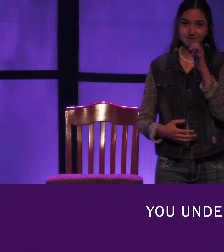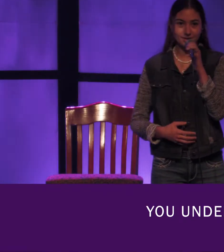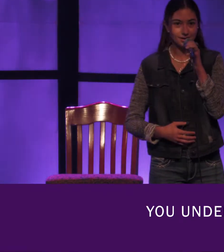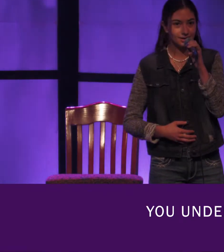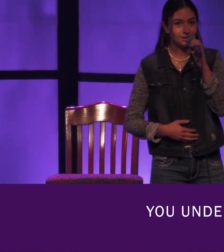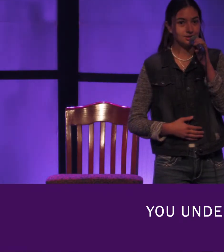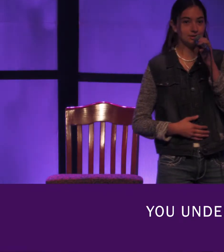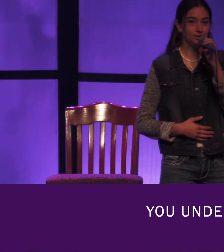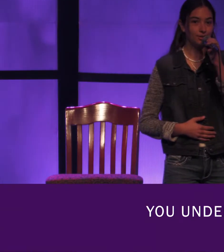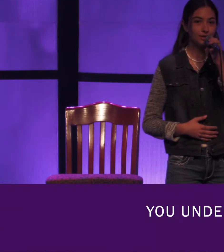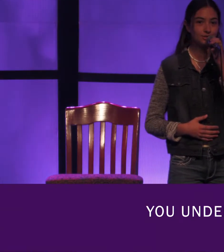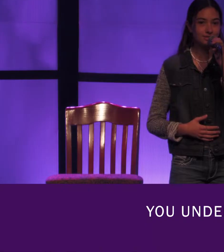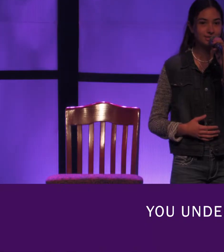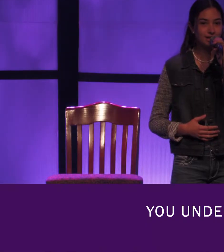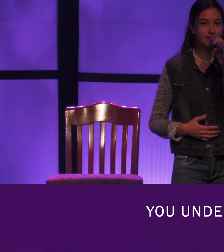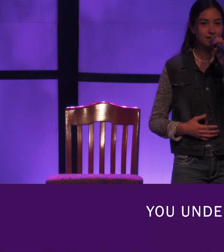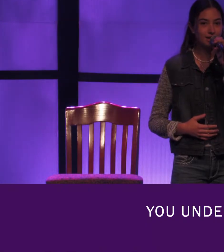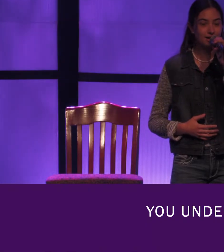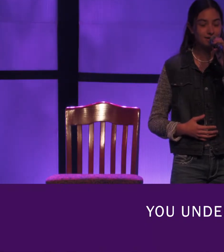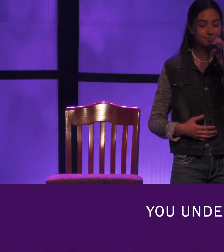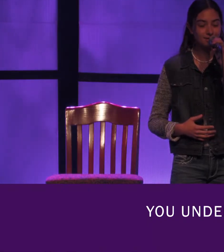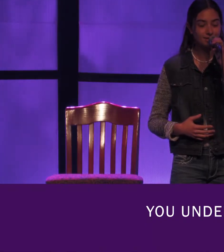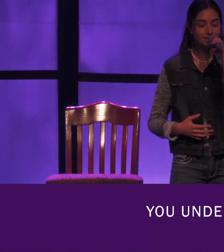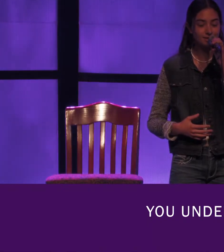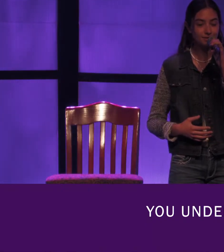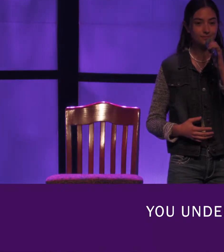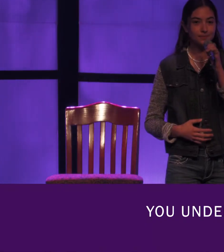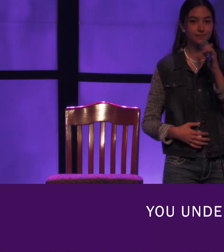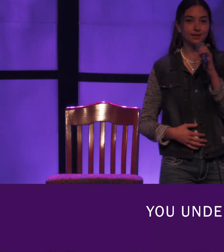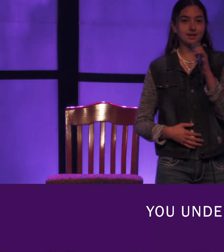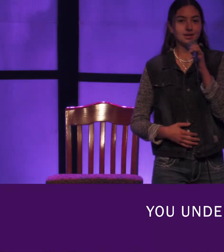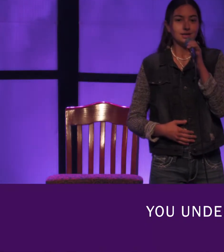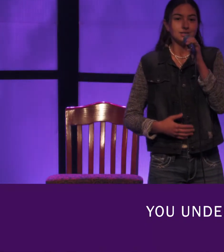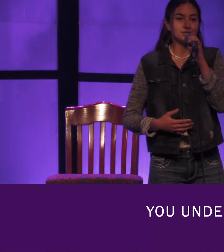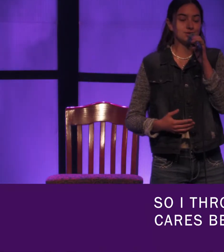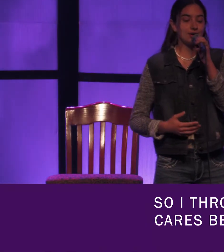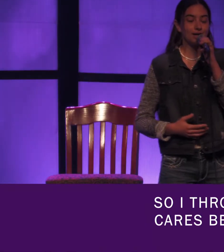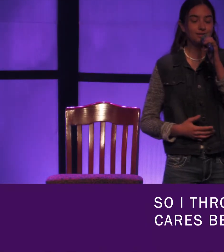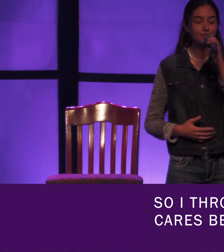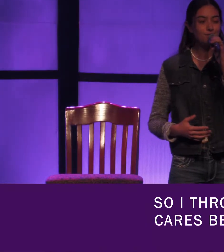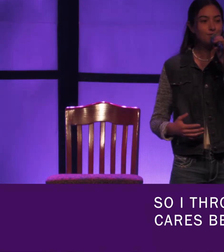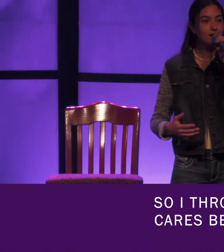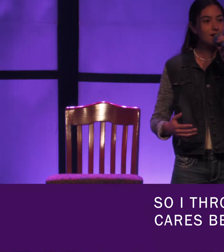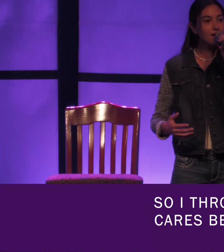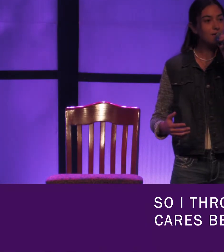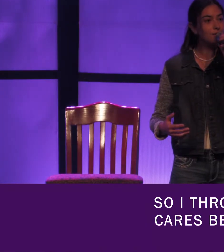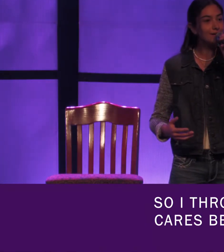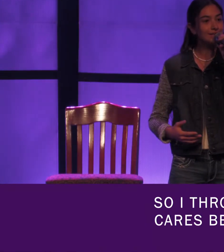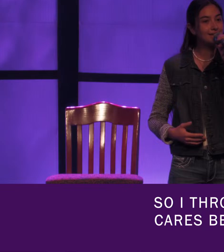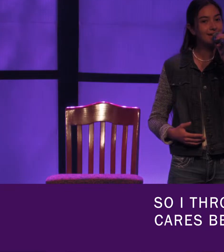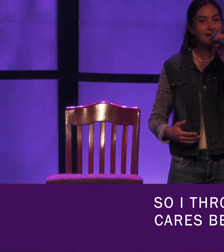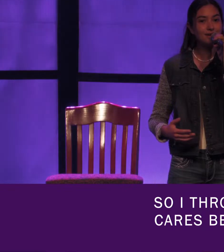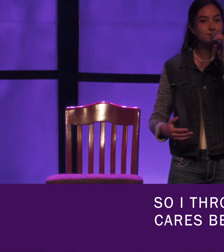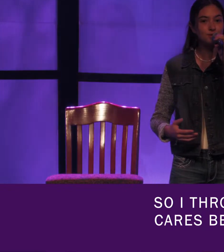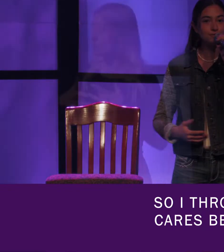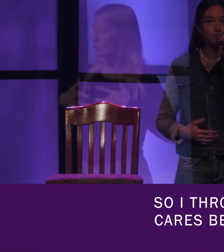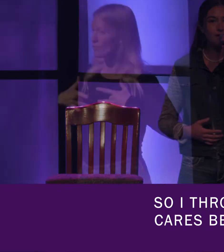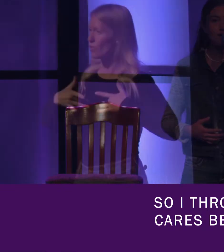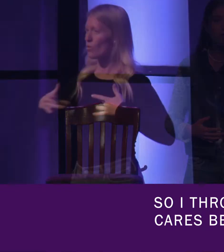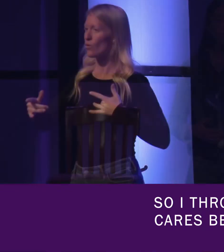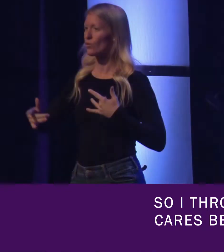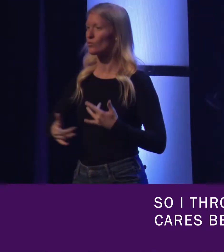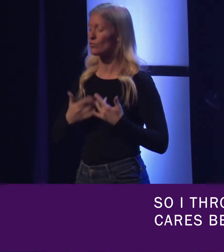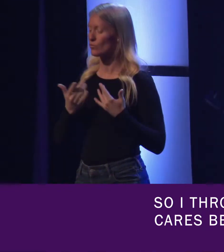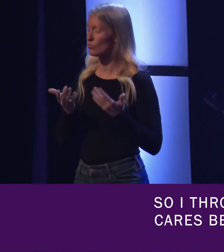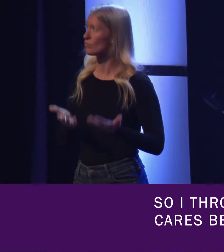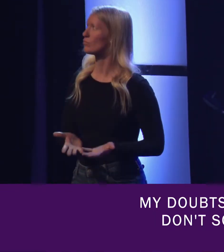God. You understand me. So I throw all my cares